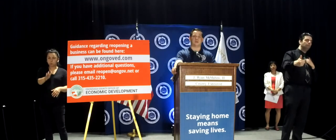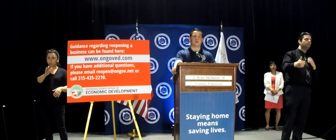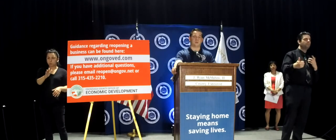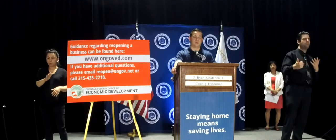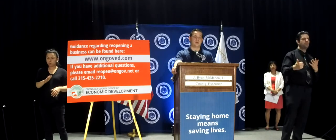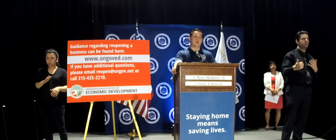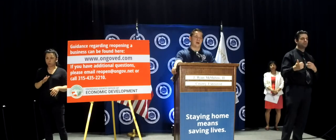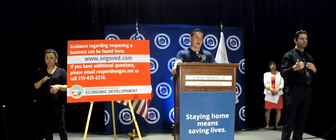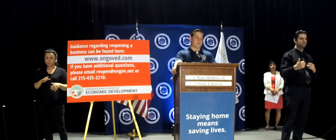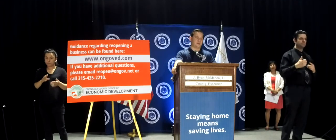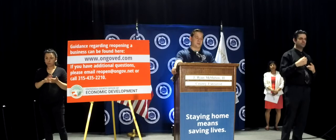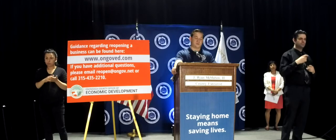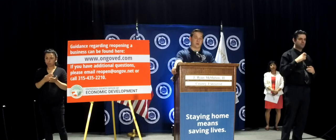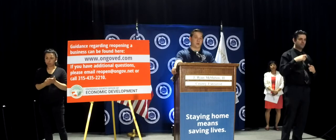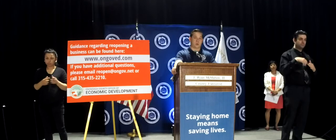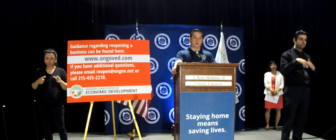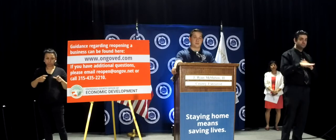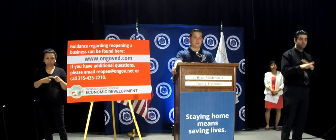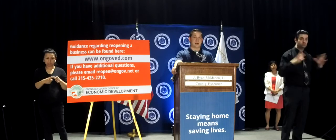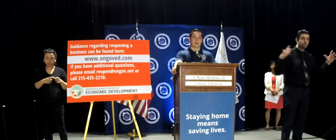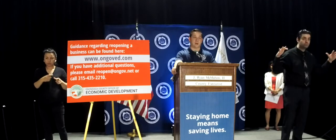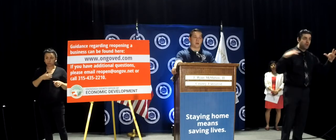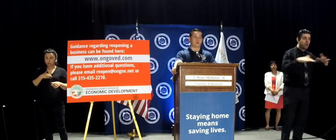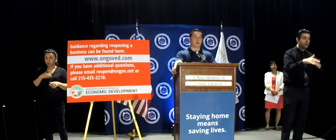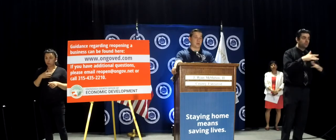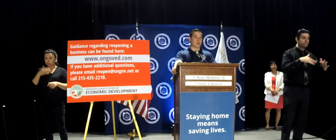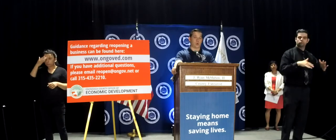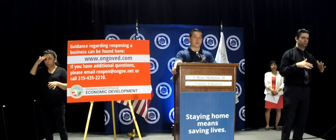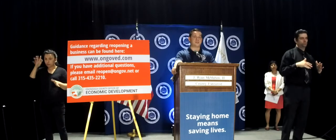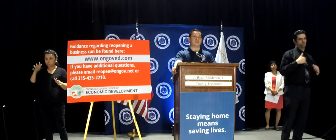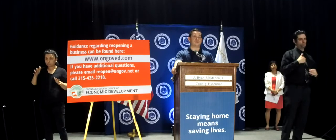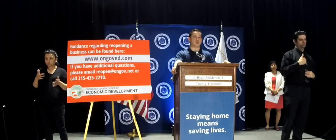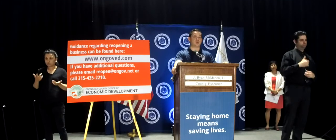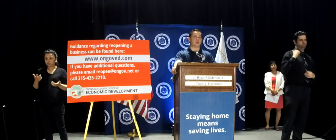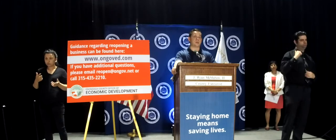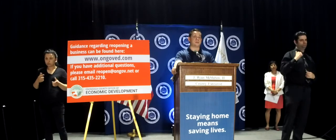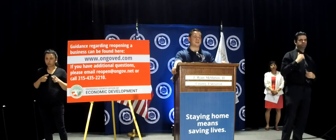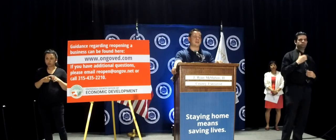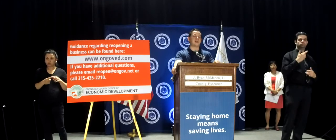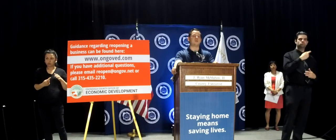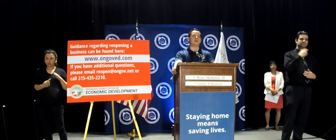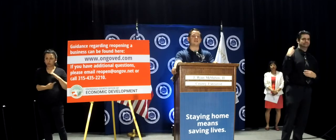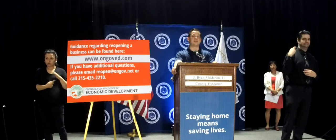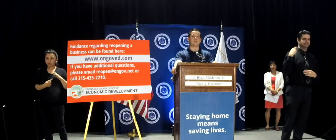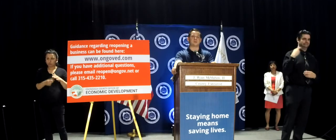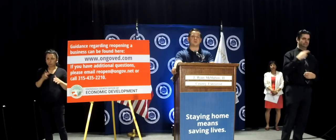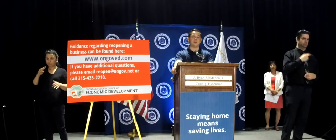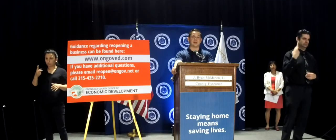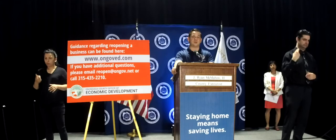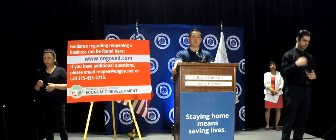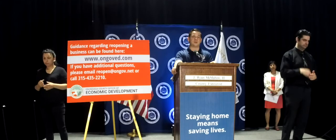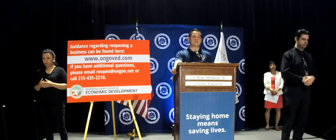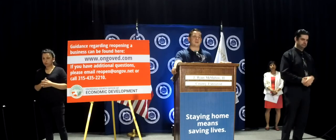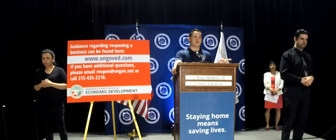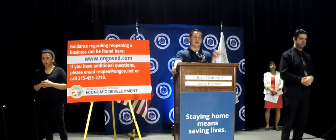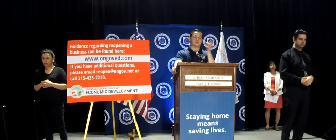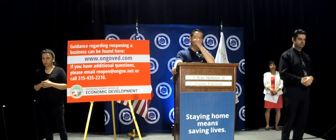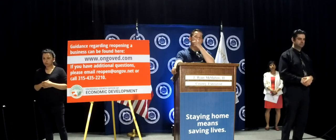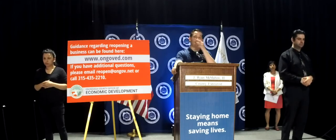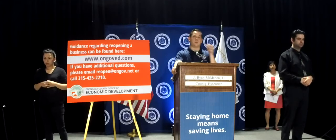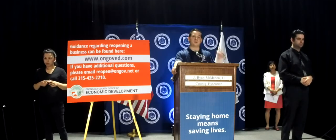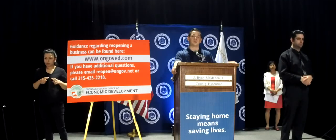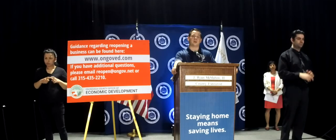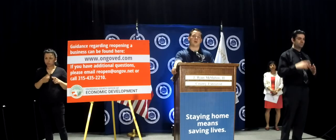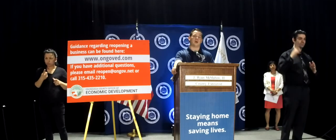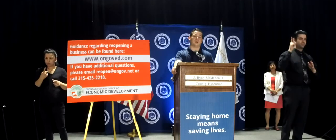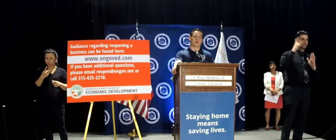happen to you. Because if you're in a quarantine, by law, you're in a quarantine for 2 weeks. If you get symptoms within that 2 weeks, guess what?